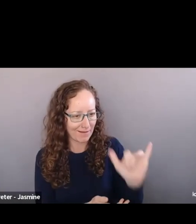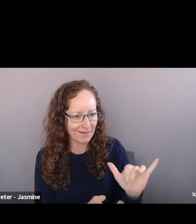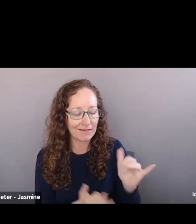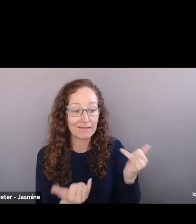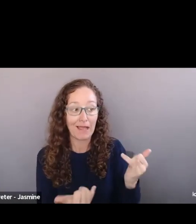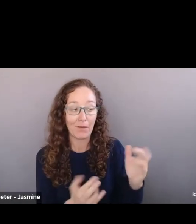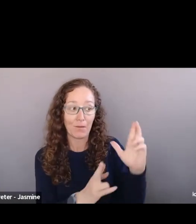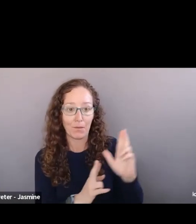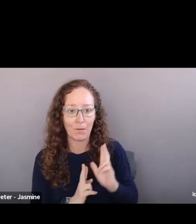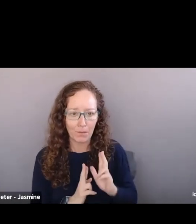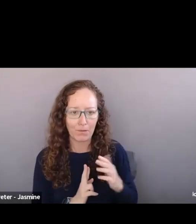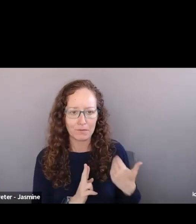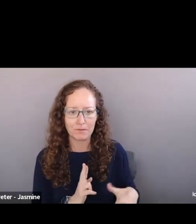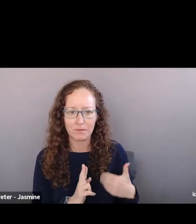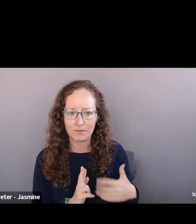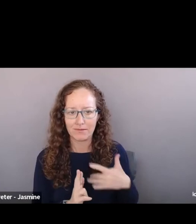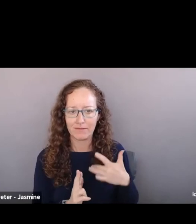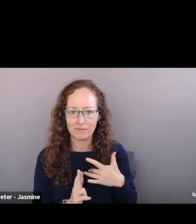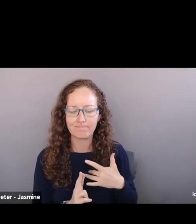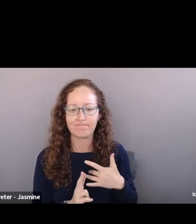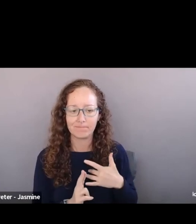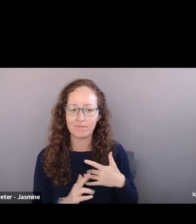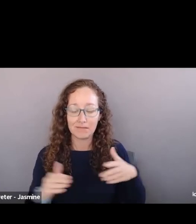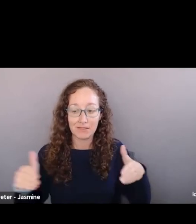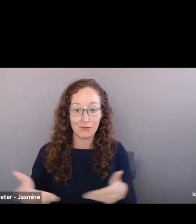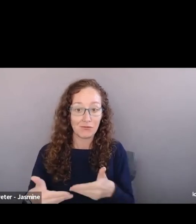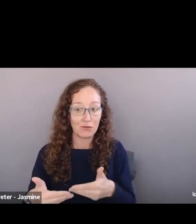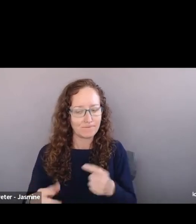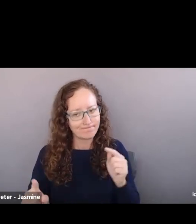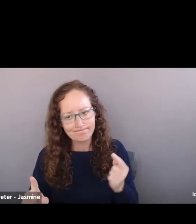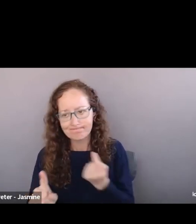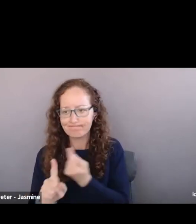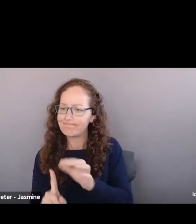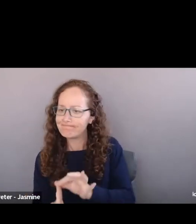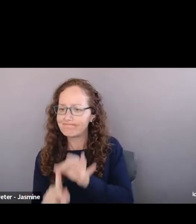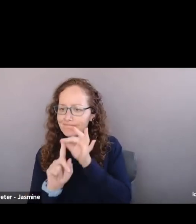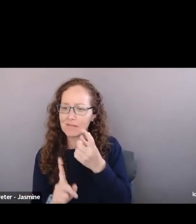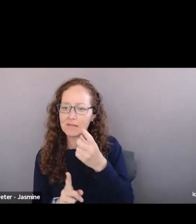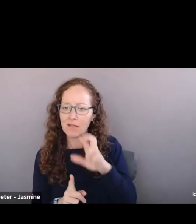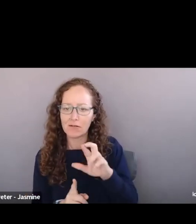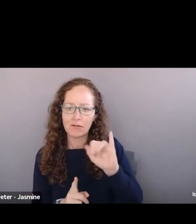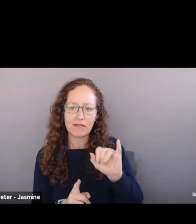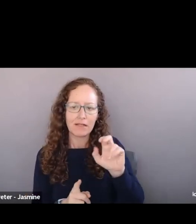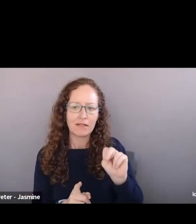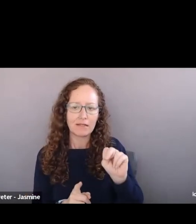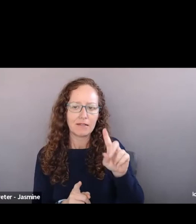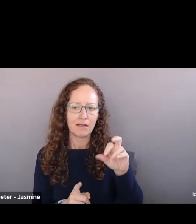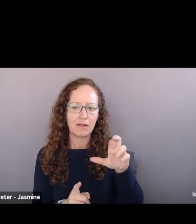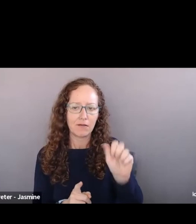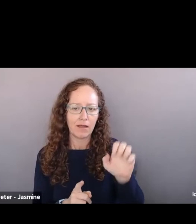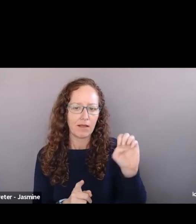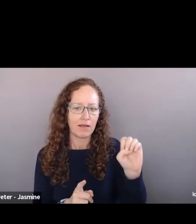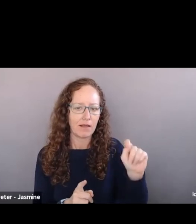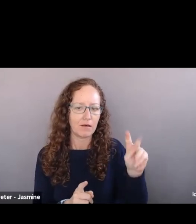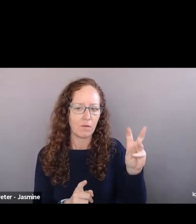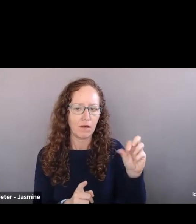to introduce the one and only Dr. Indira Etwaroo. Dr.